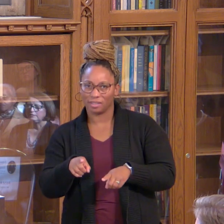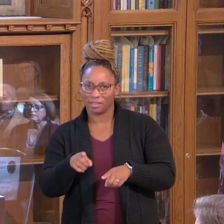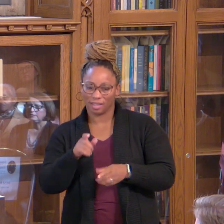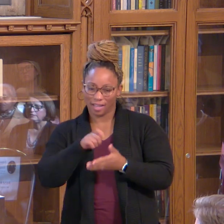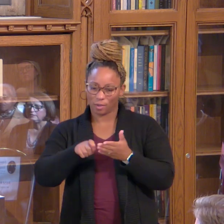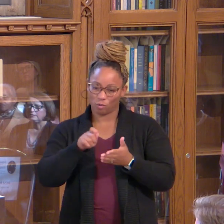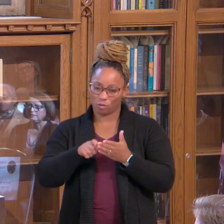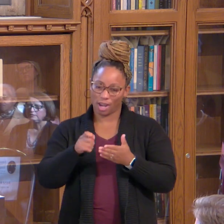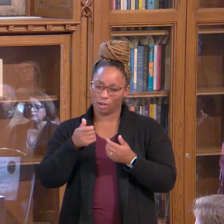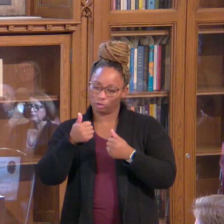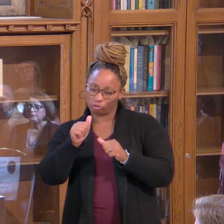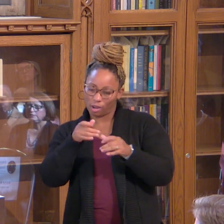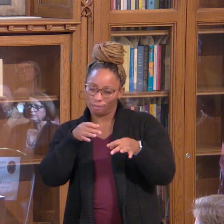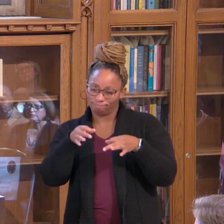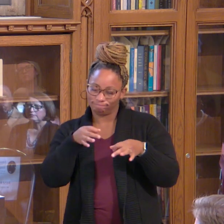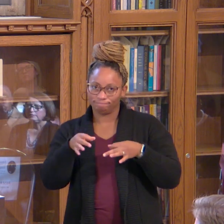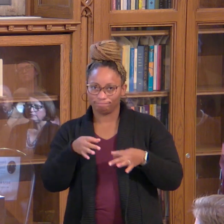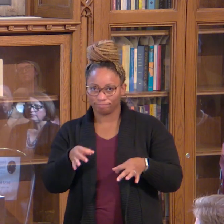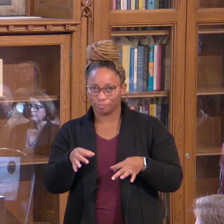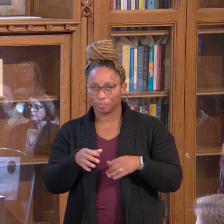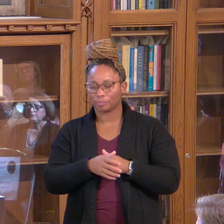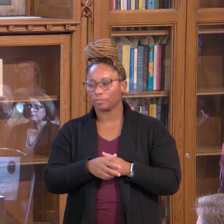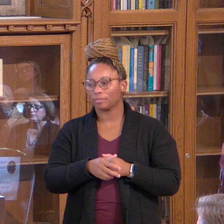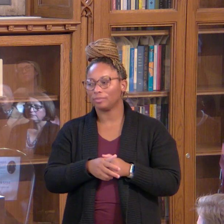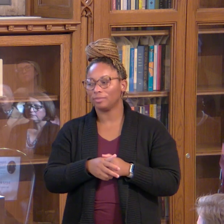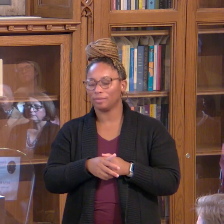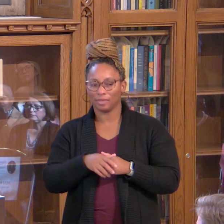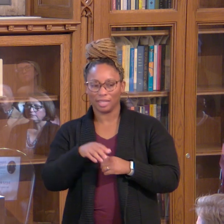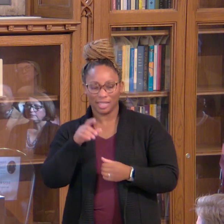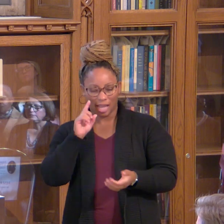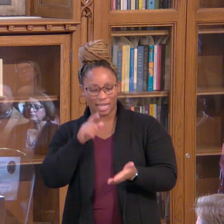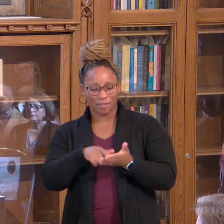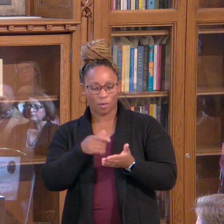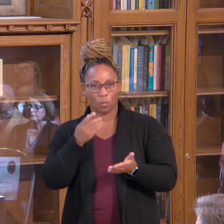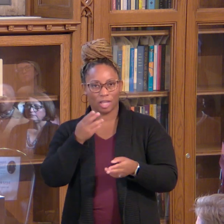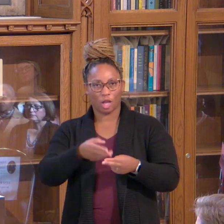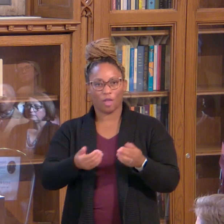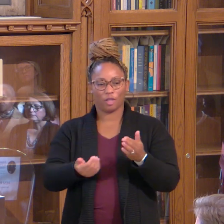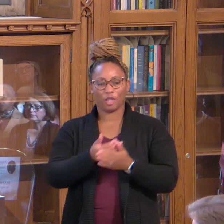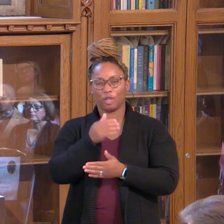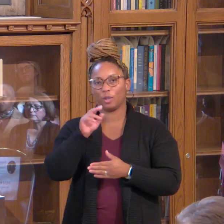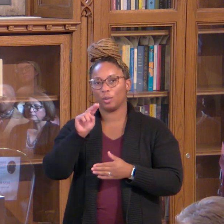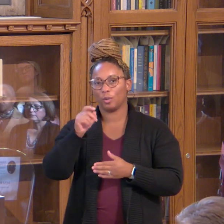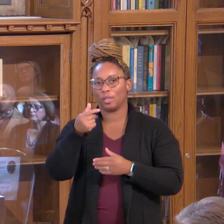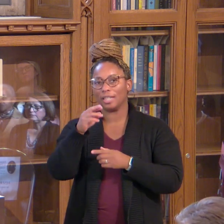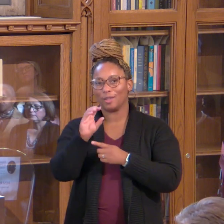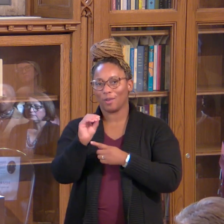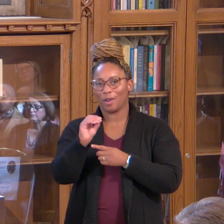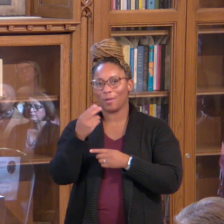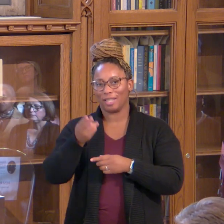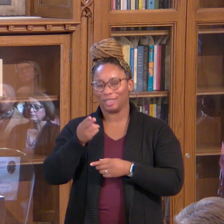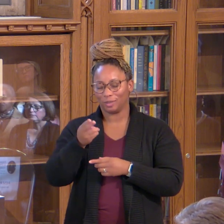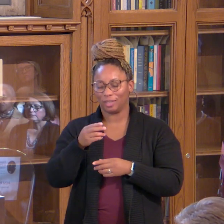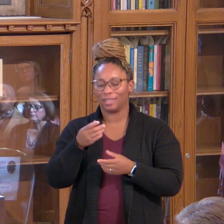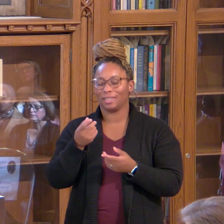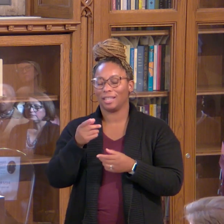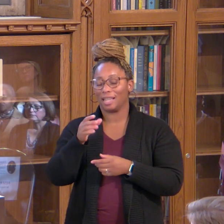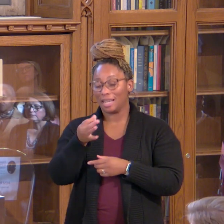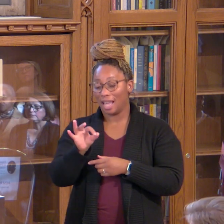writers have sought to describe identifying what he called the new negro history in